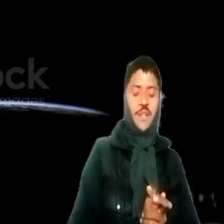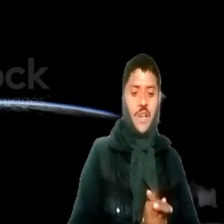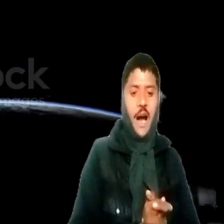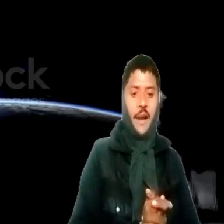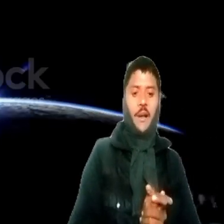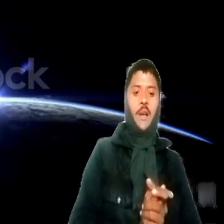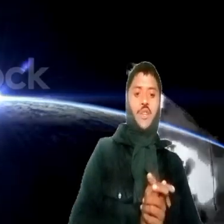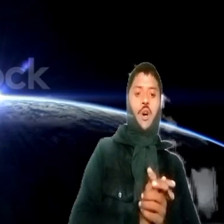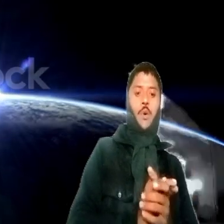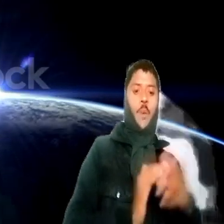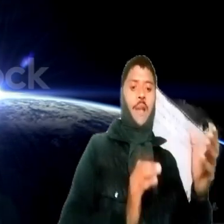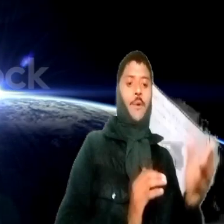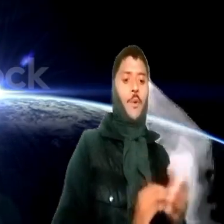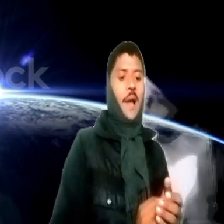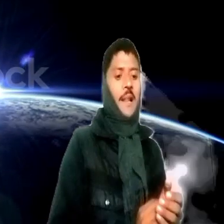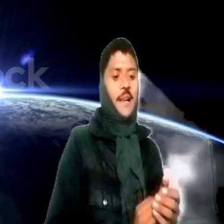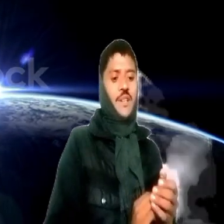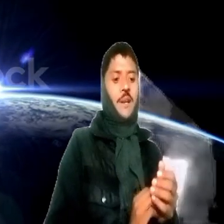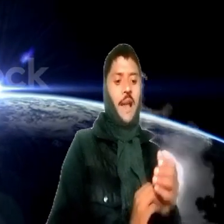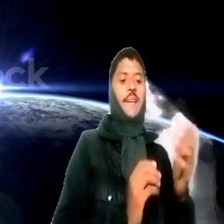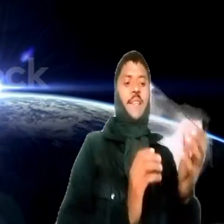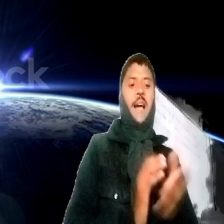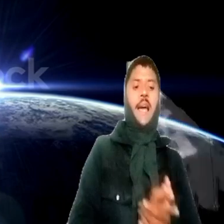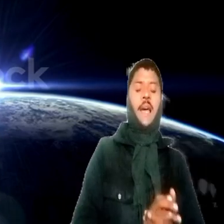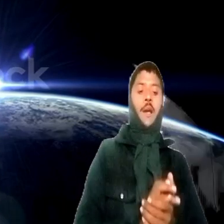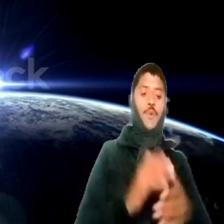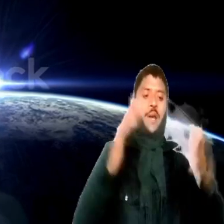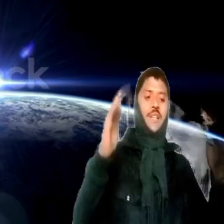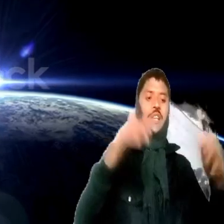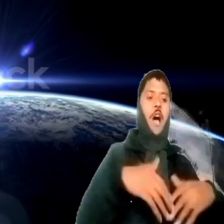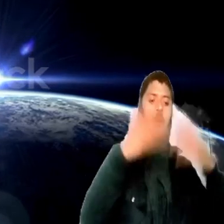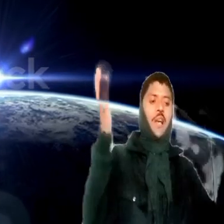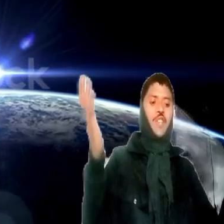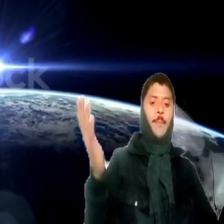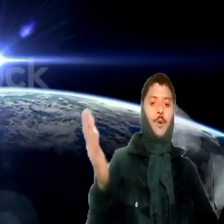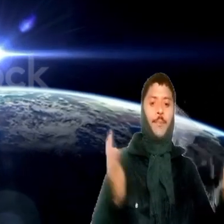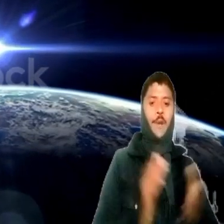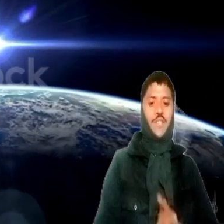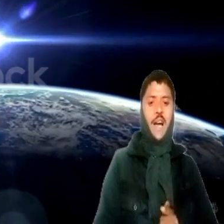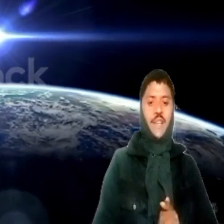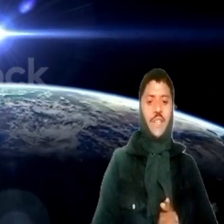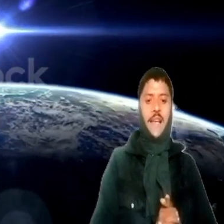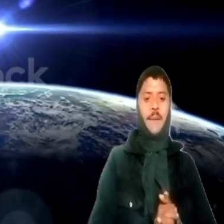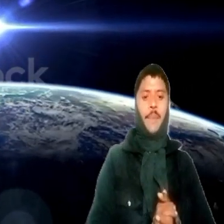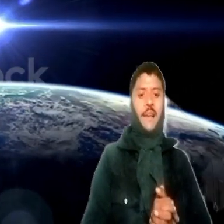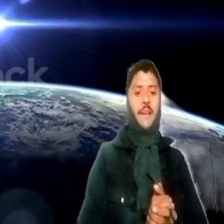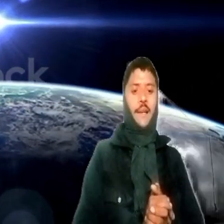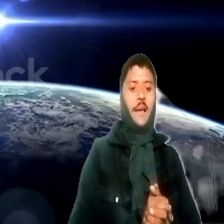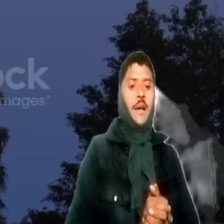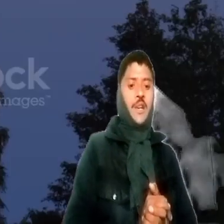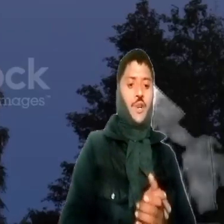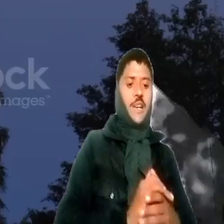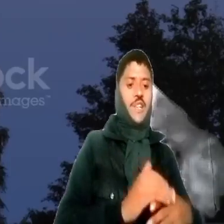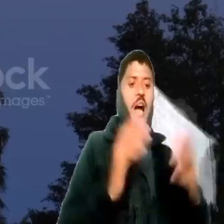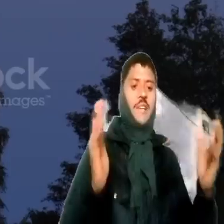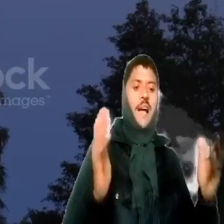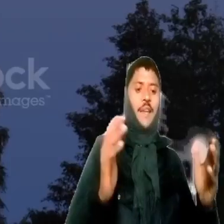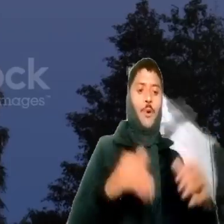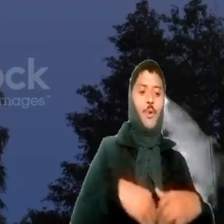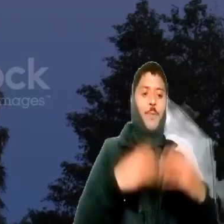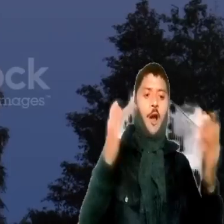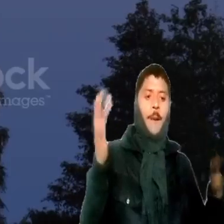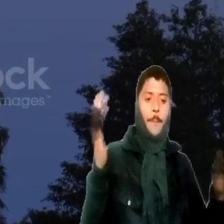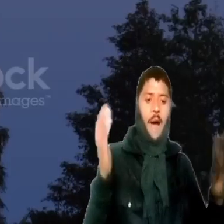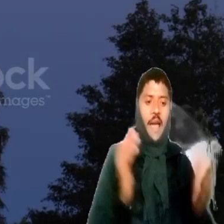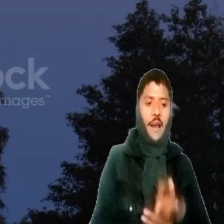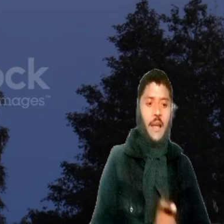we are talking about the star. So when you look at the night sky, you can see thousands of beautiful stars shining brightly. So the